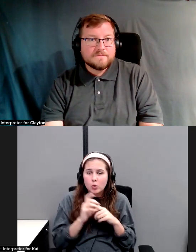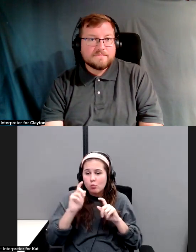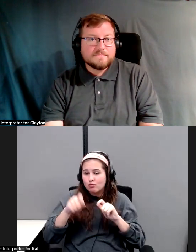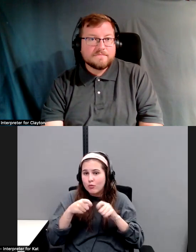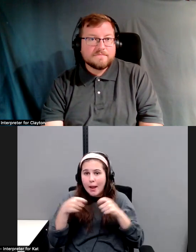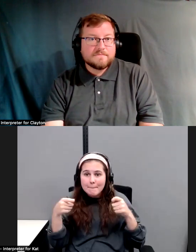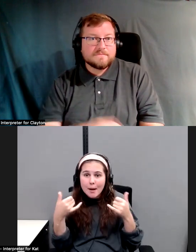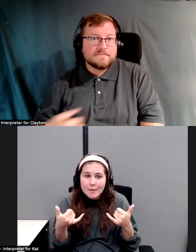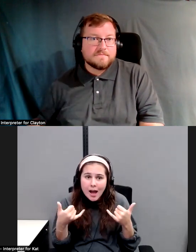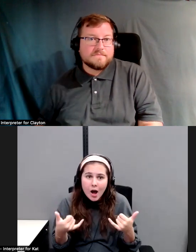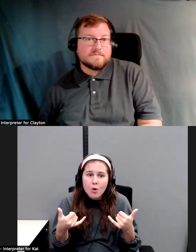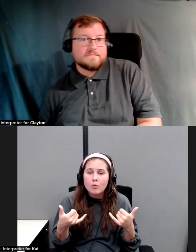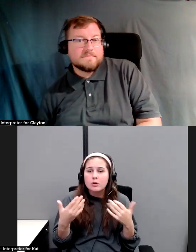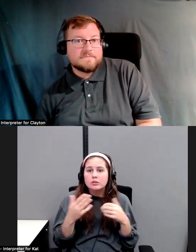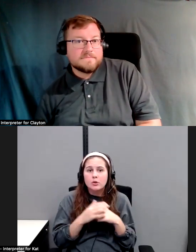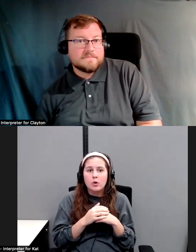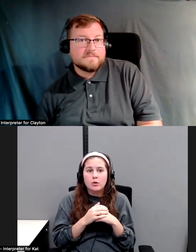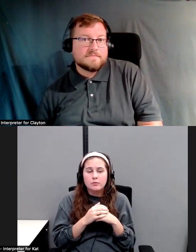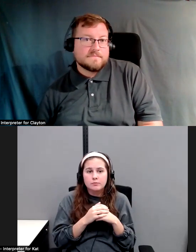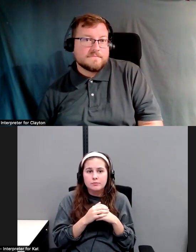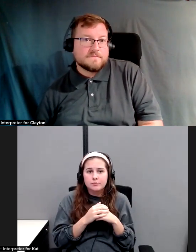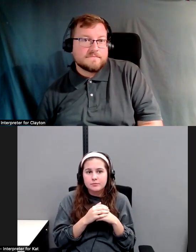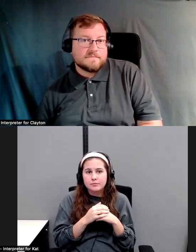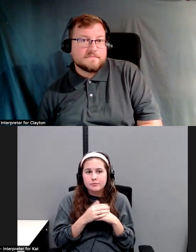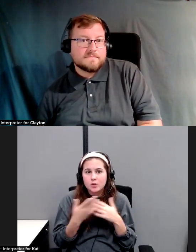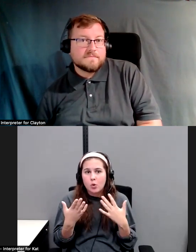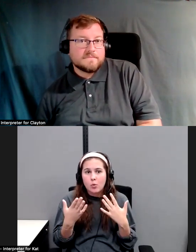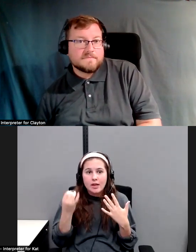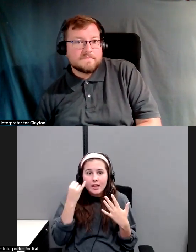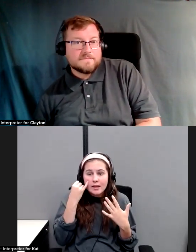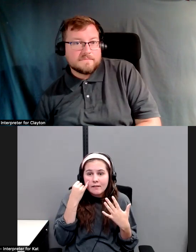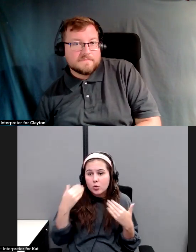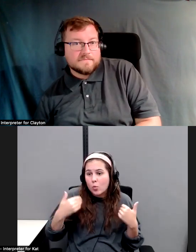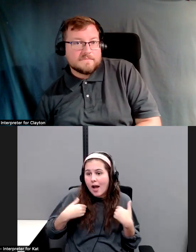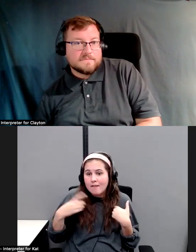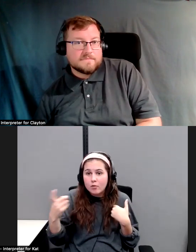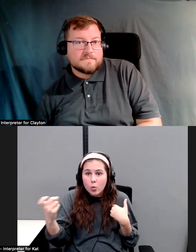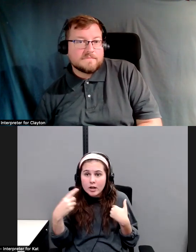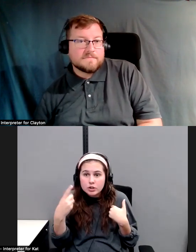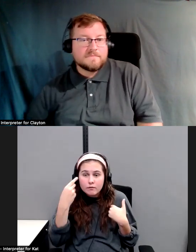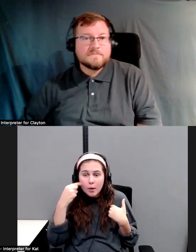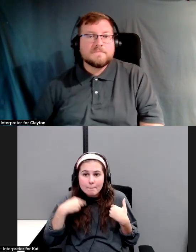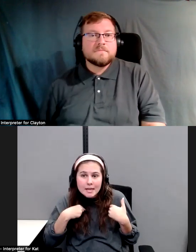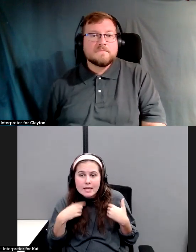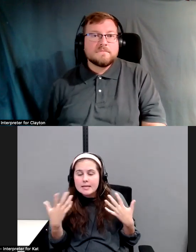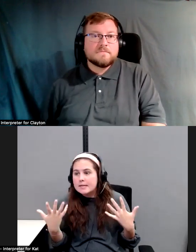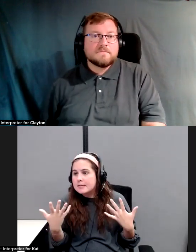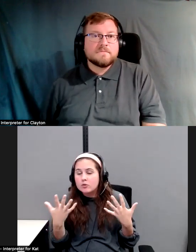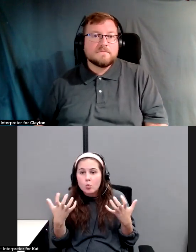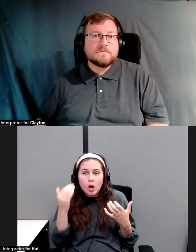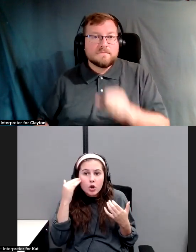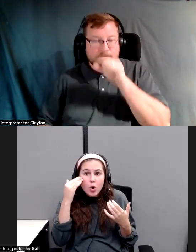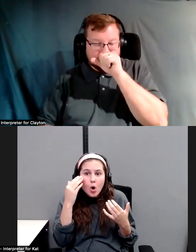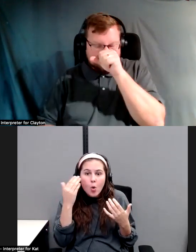give everybody an opportunity, an opportunity to ask me any questions if they want to know anything about the Cast